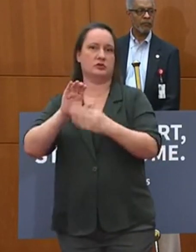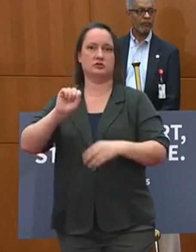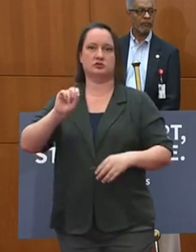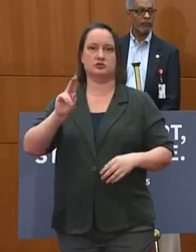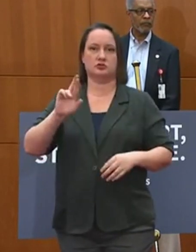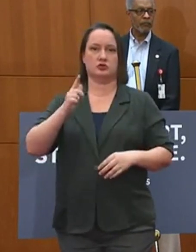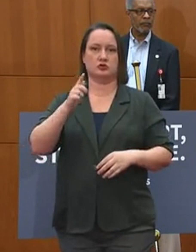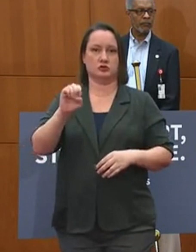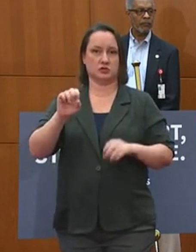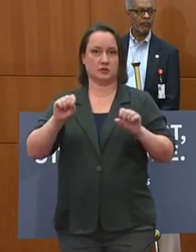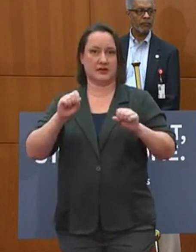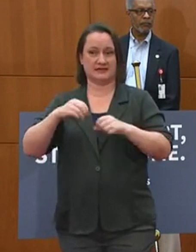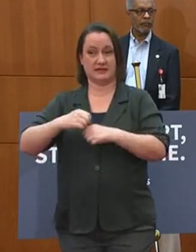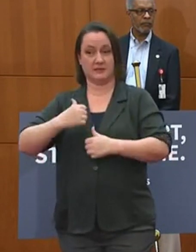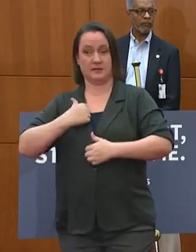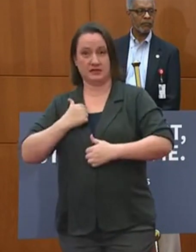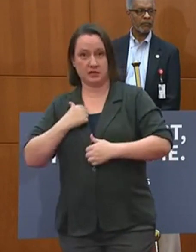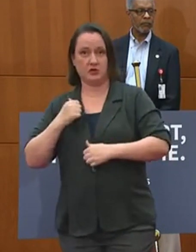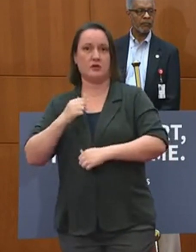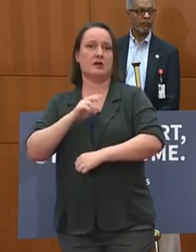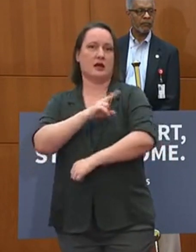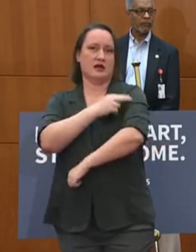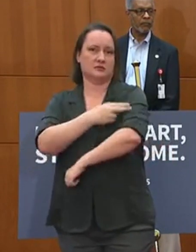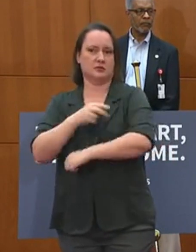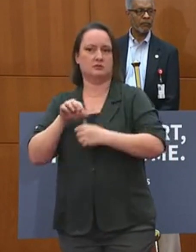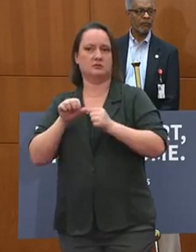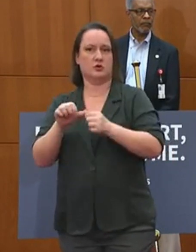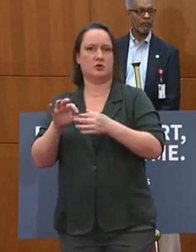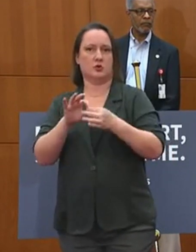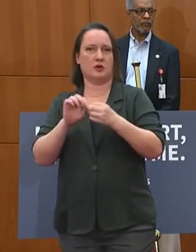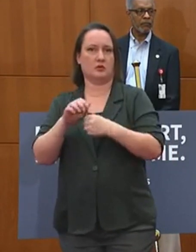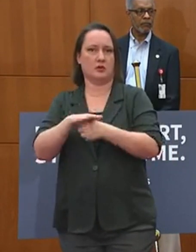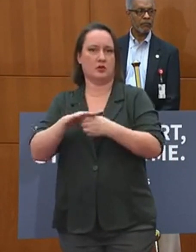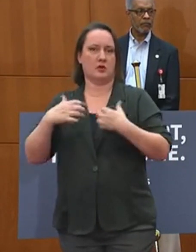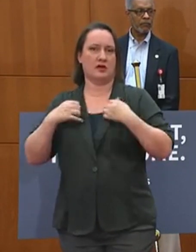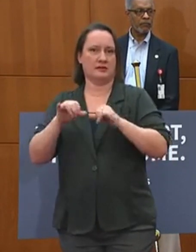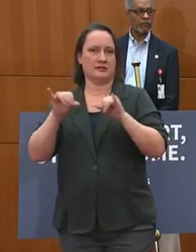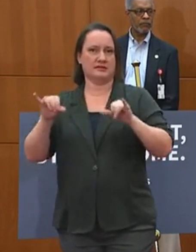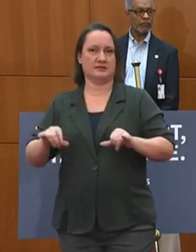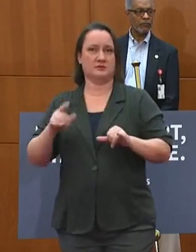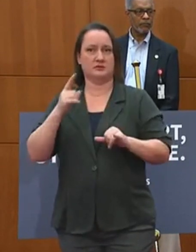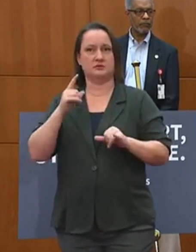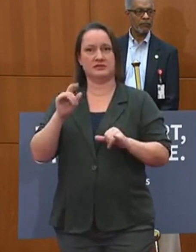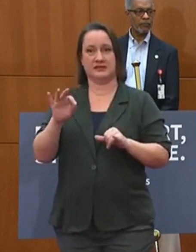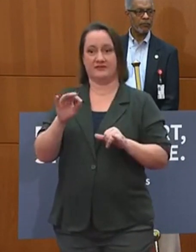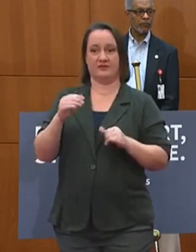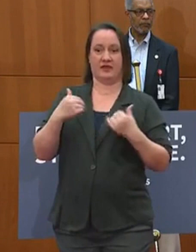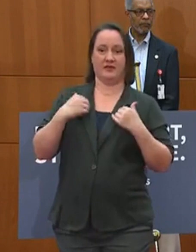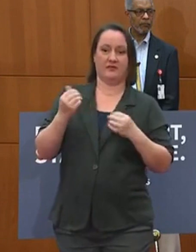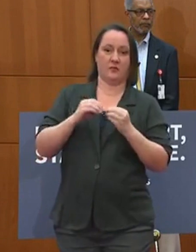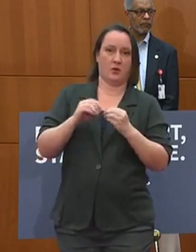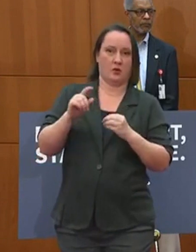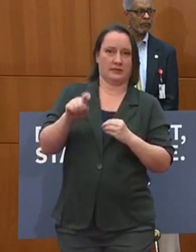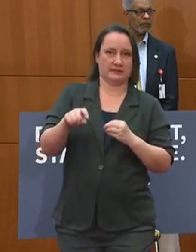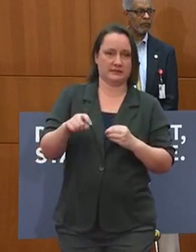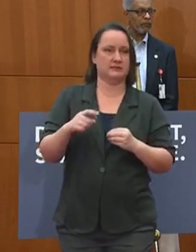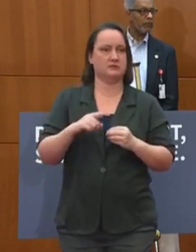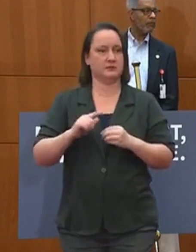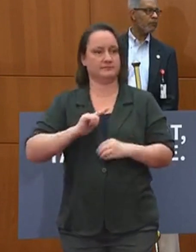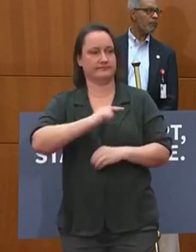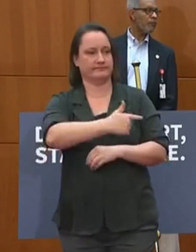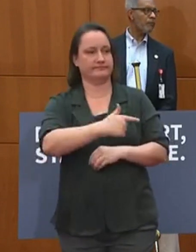within the military hospitals and continue to coordinate with the local health systems as to whether there are any additional needs. But I'll defer to Dr. Carey on the capacity.